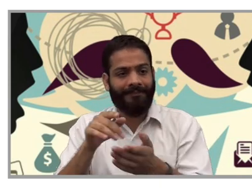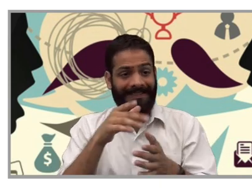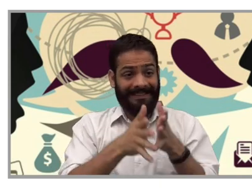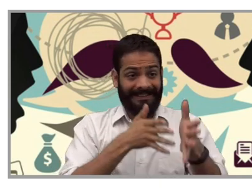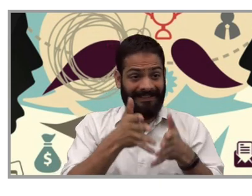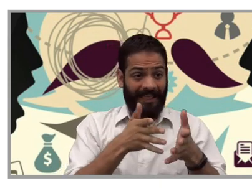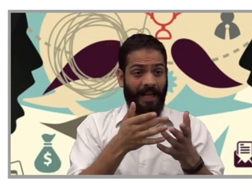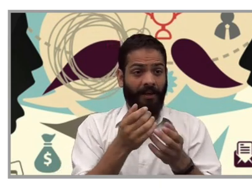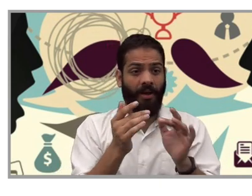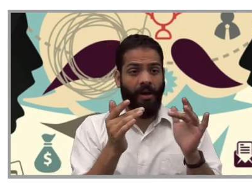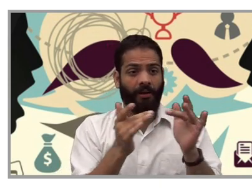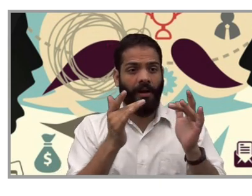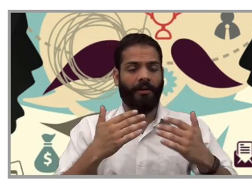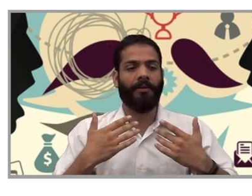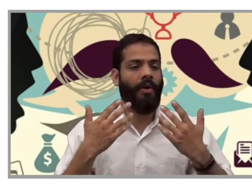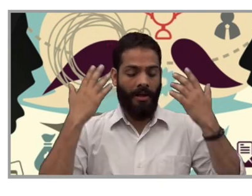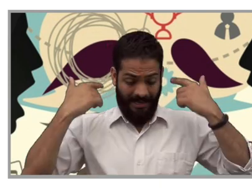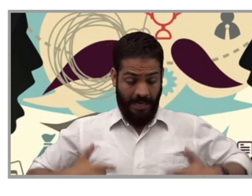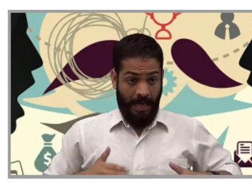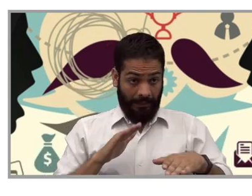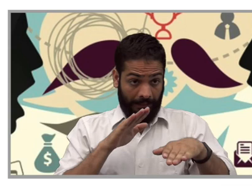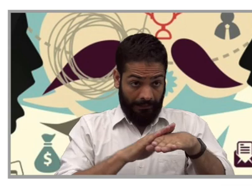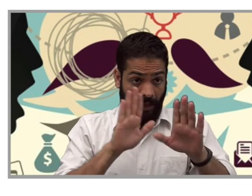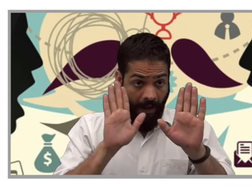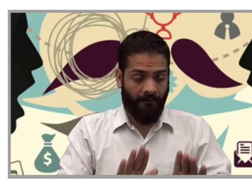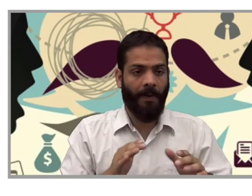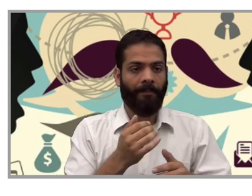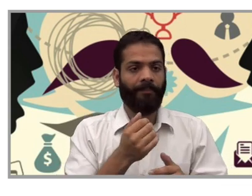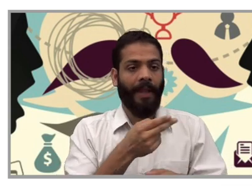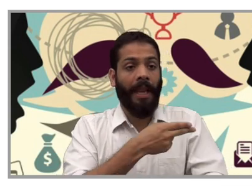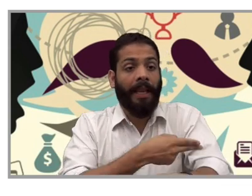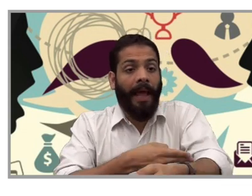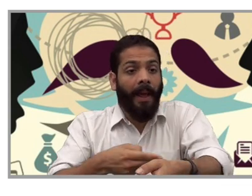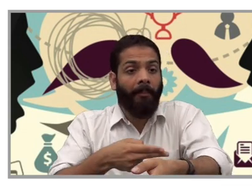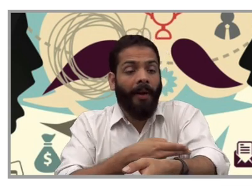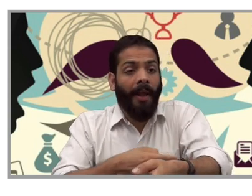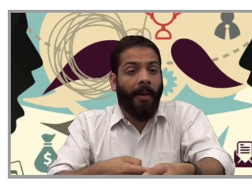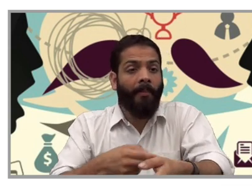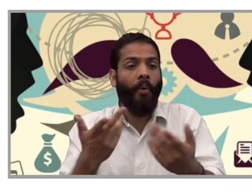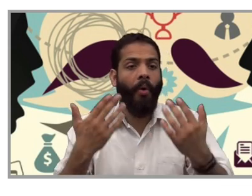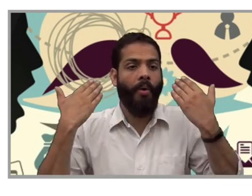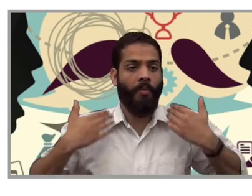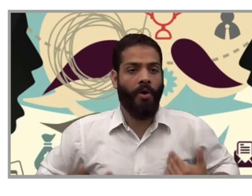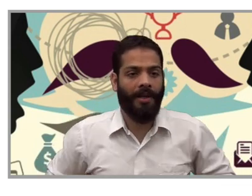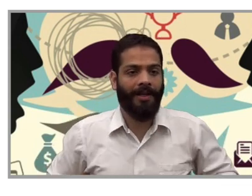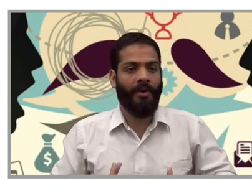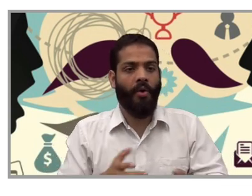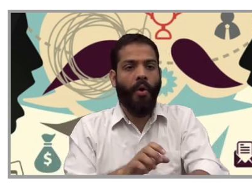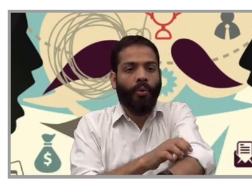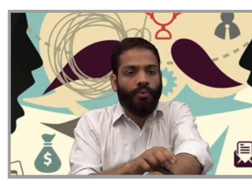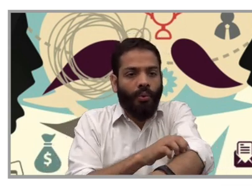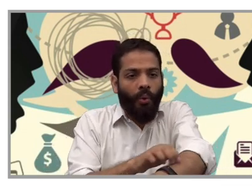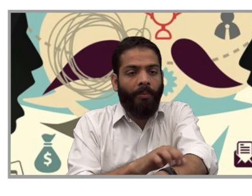In sign which has contact with the body like sign for name, body or soap